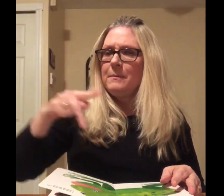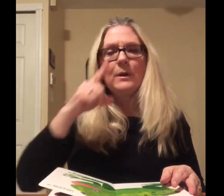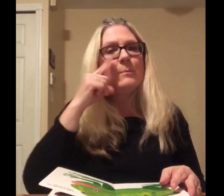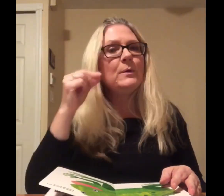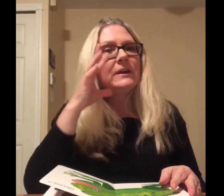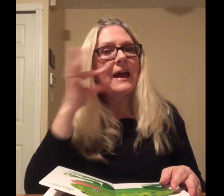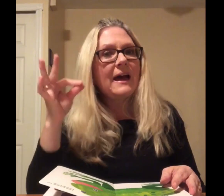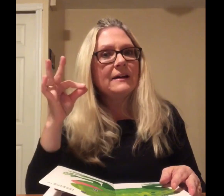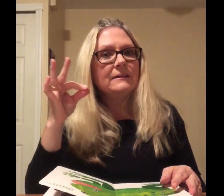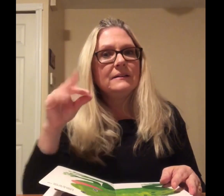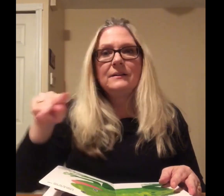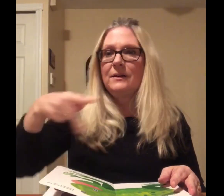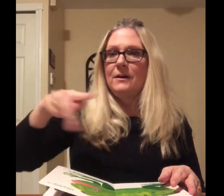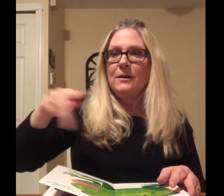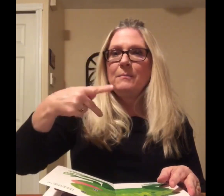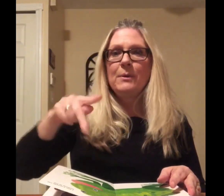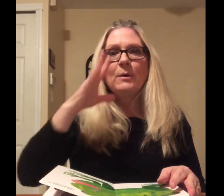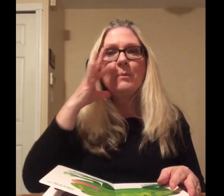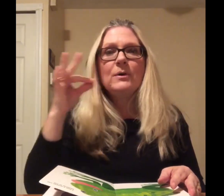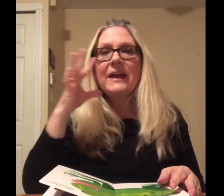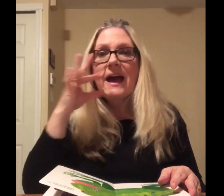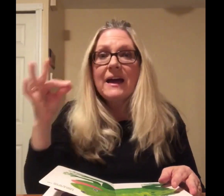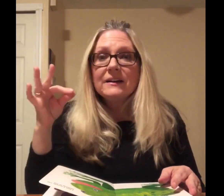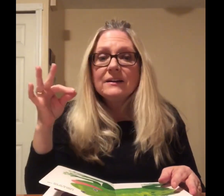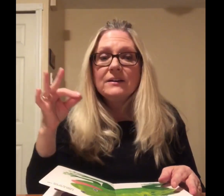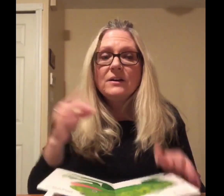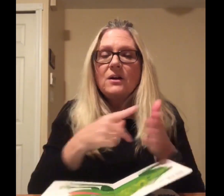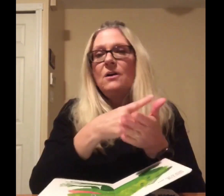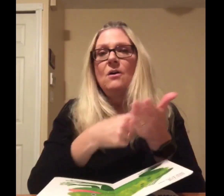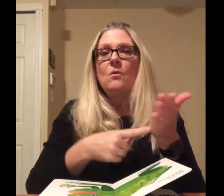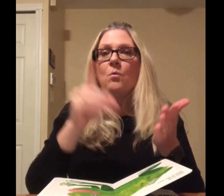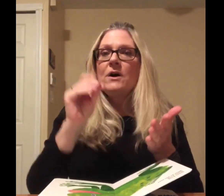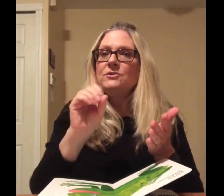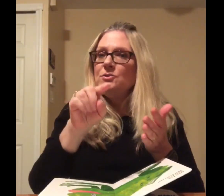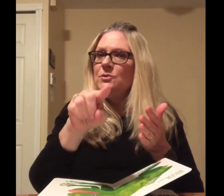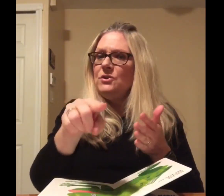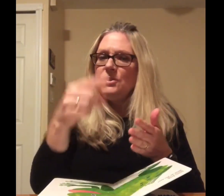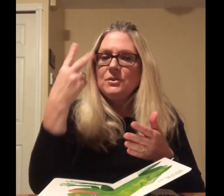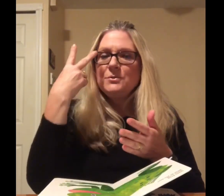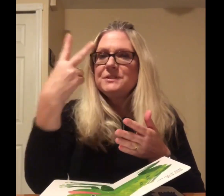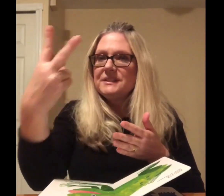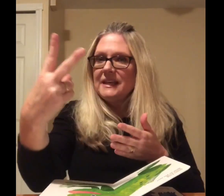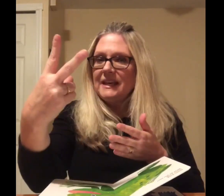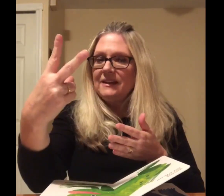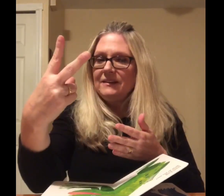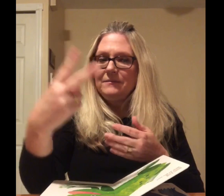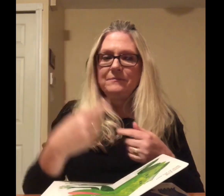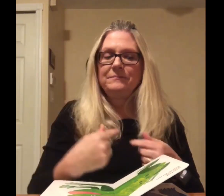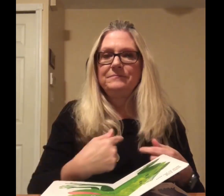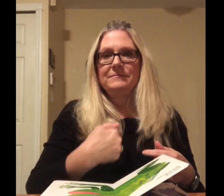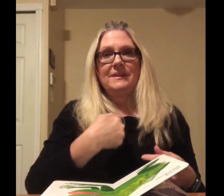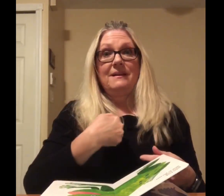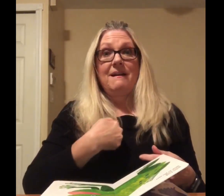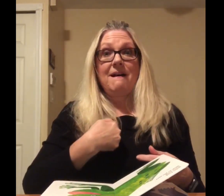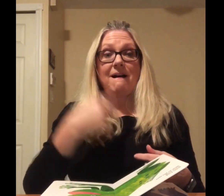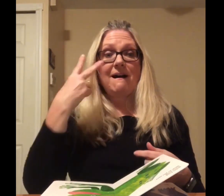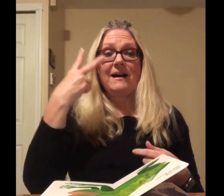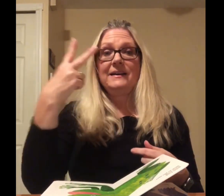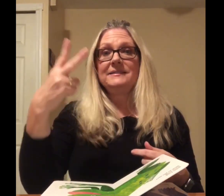Purple cat, purple cat. What do you see? I